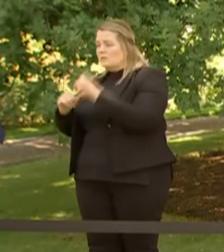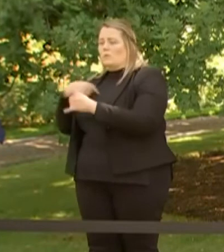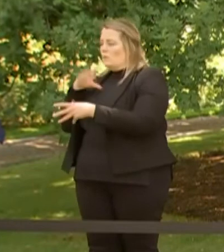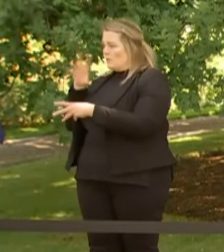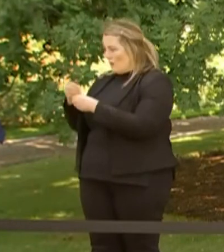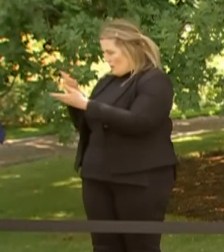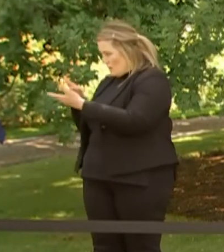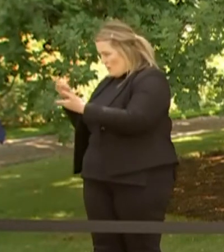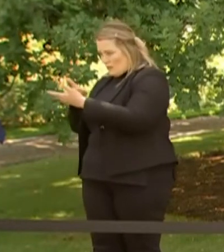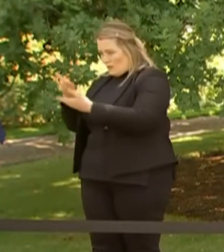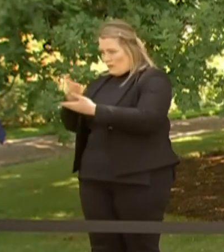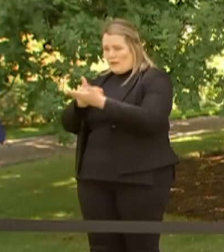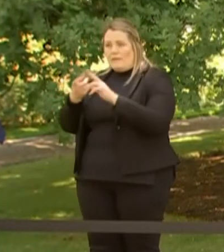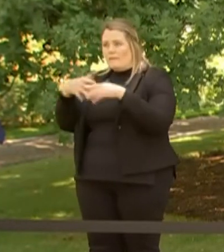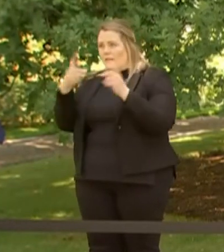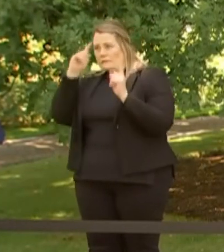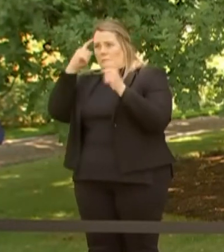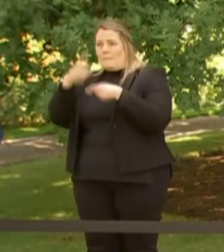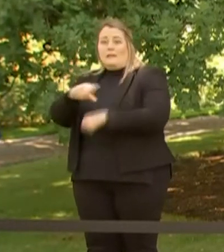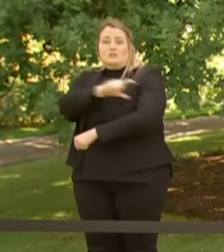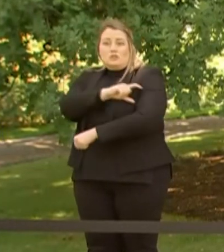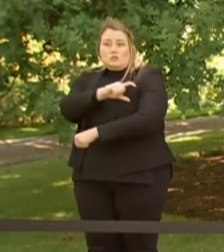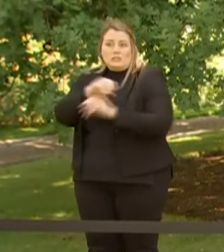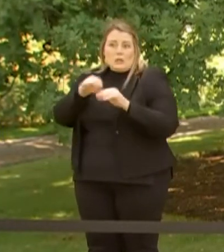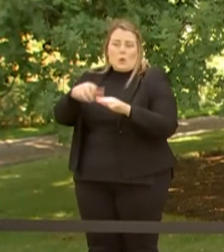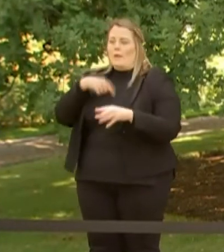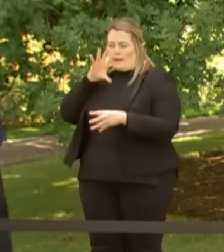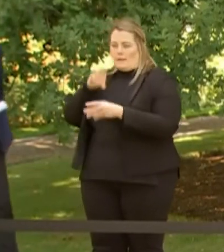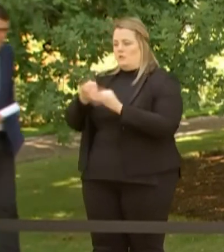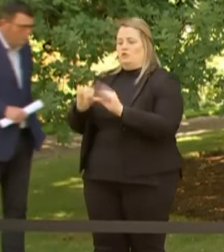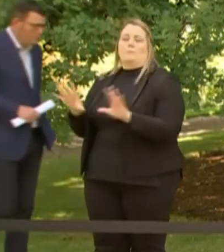issues along the way within the program. Thanks very much.